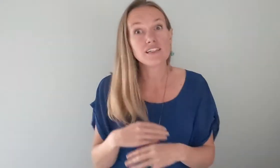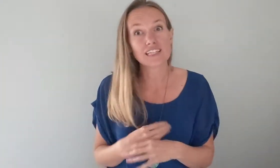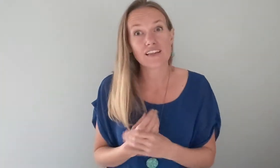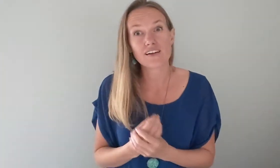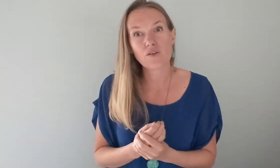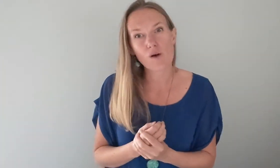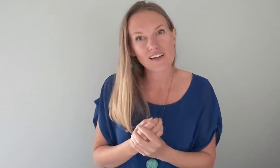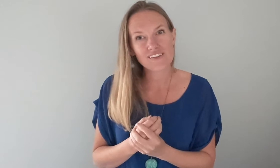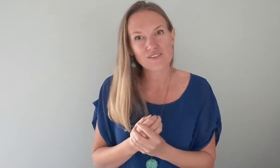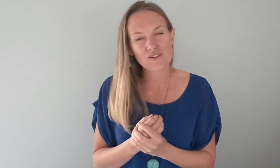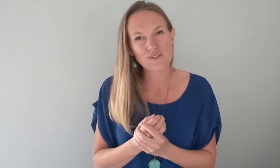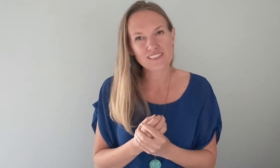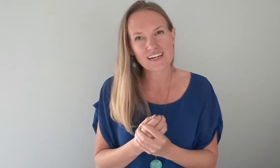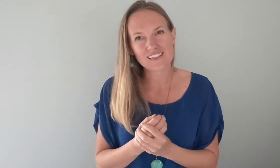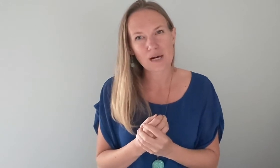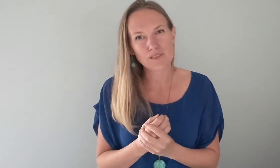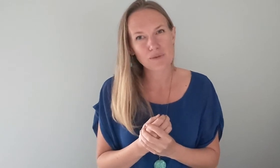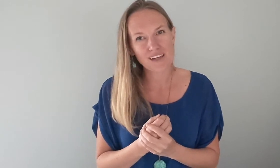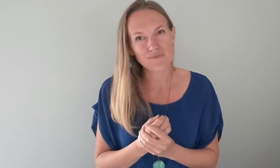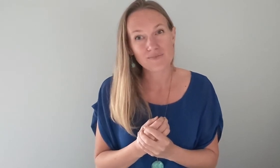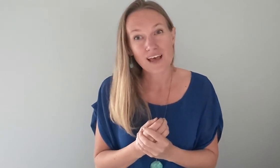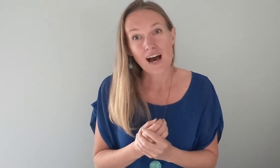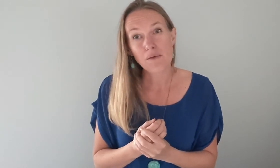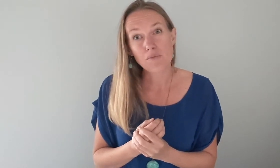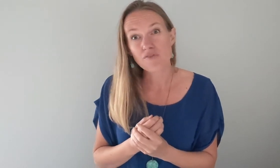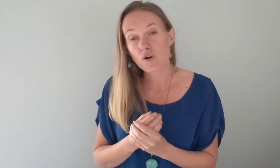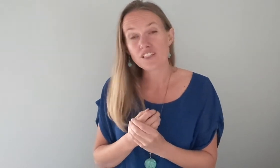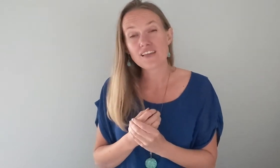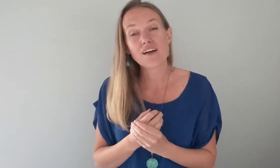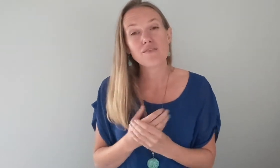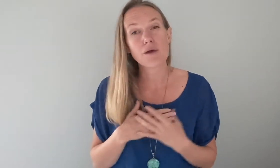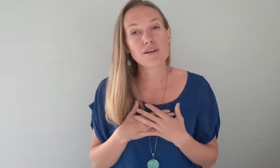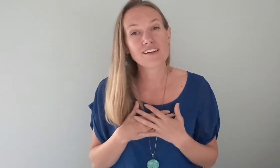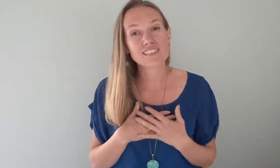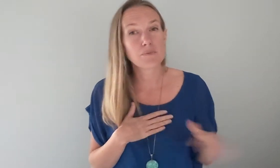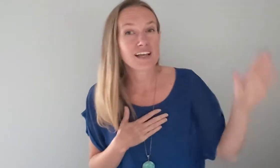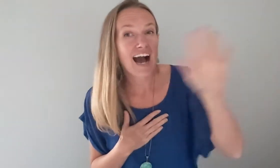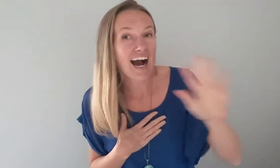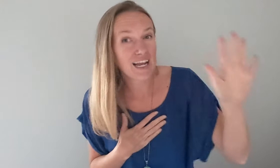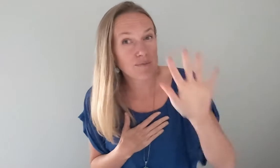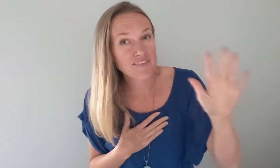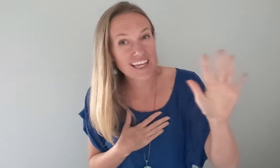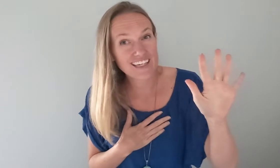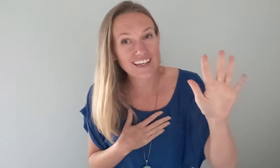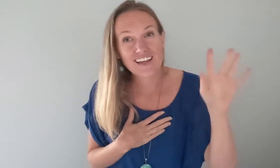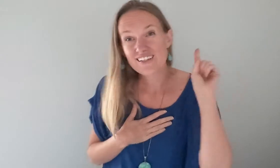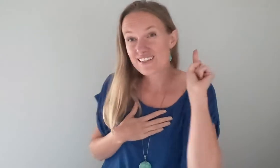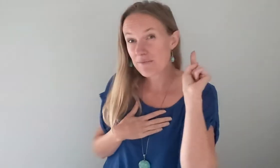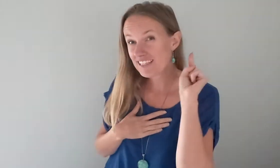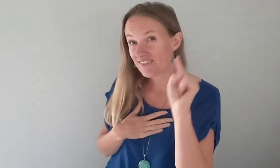together and walking through the whole song top to bottom. But before we do that, remember, housekeeping, I am left-handed. That means if you